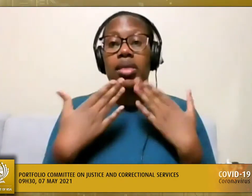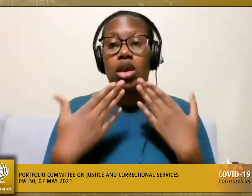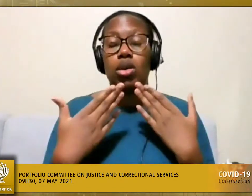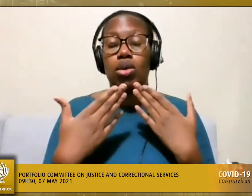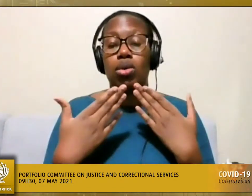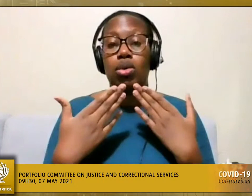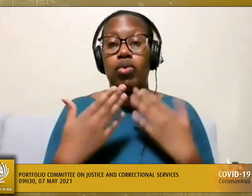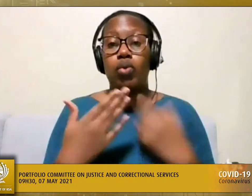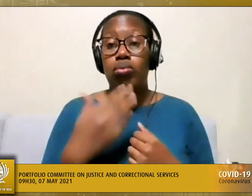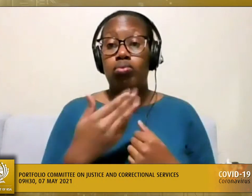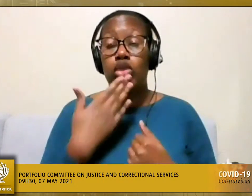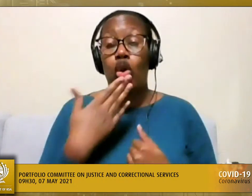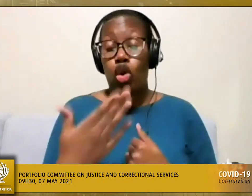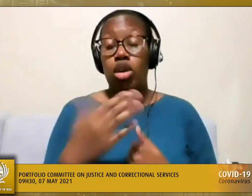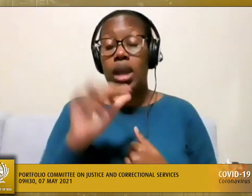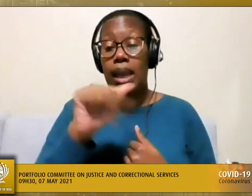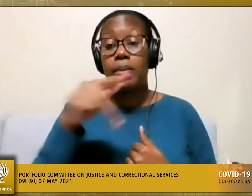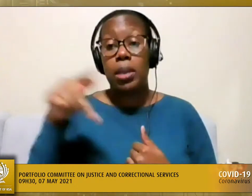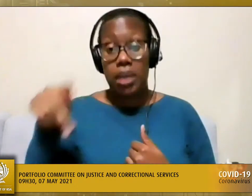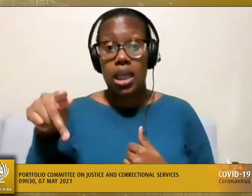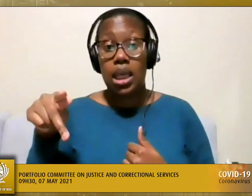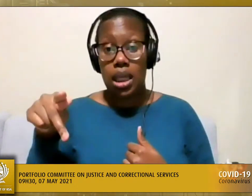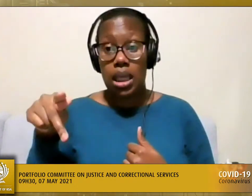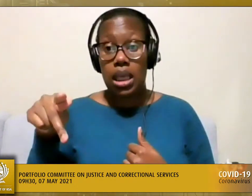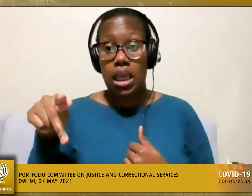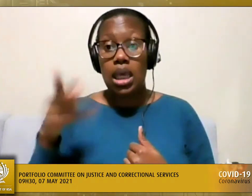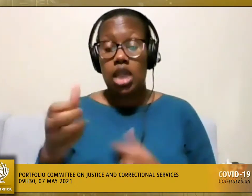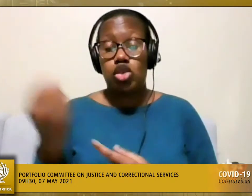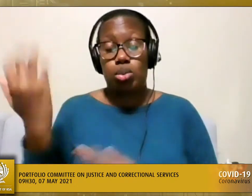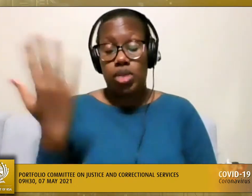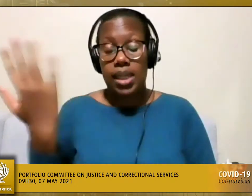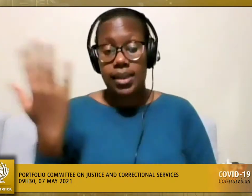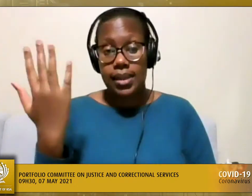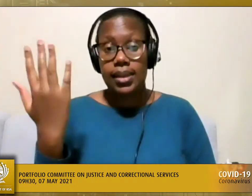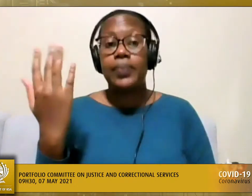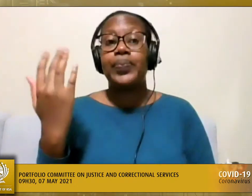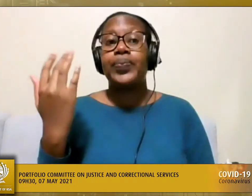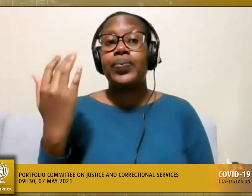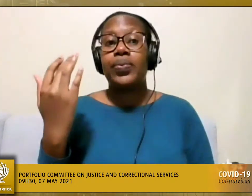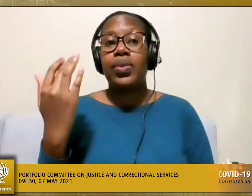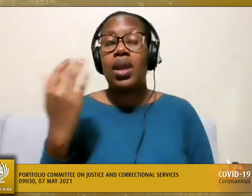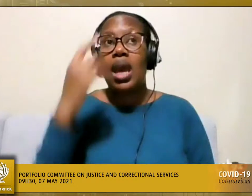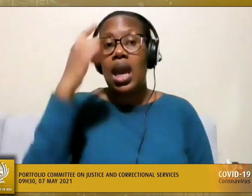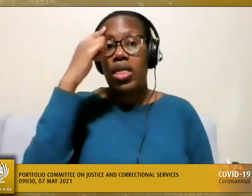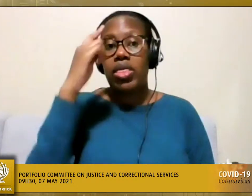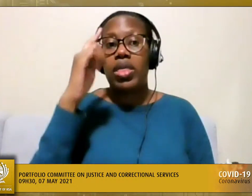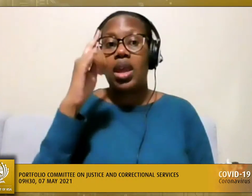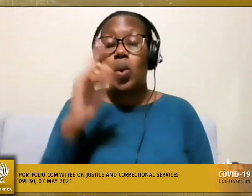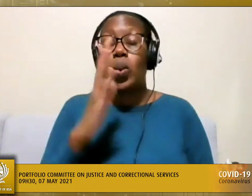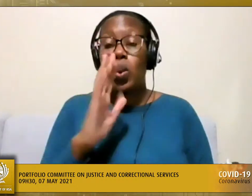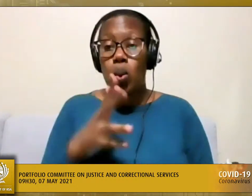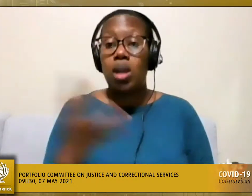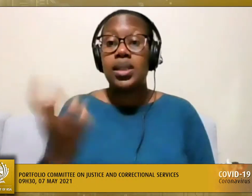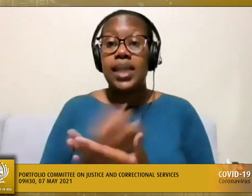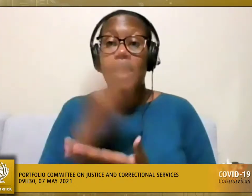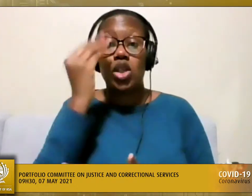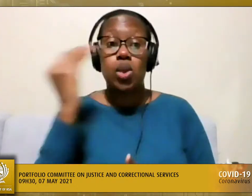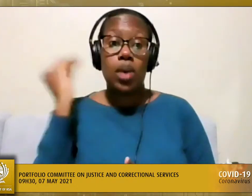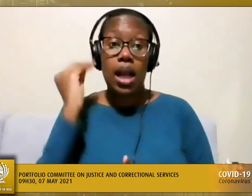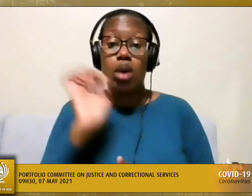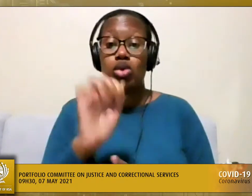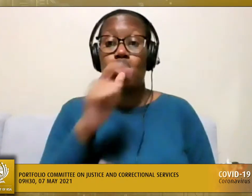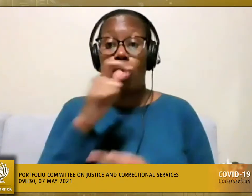app that you have presented I think you will take into account the comments we